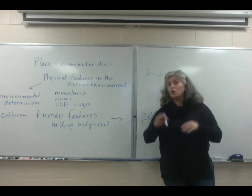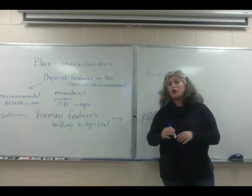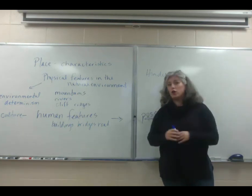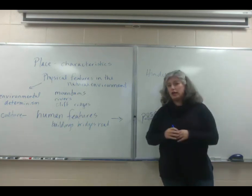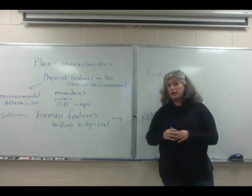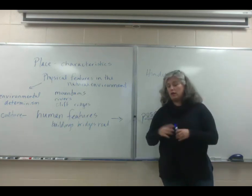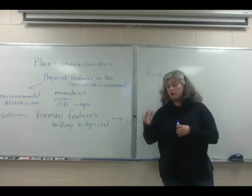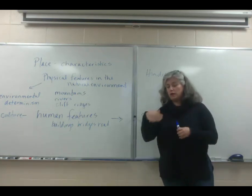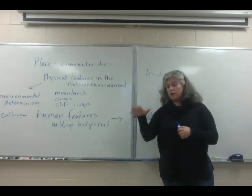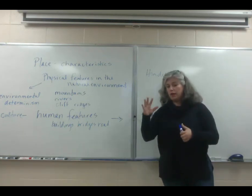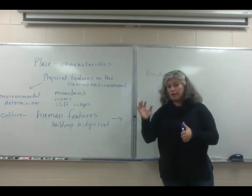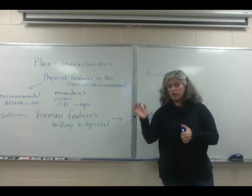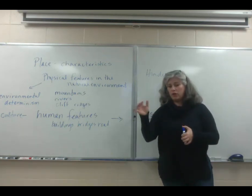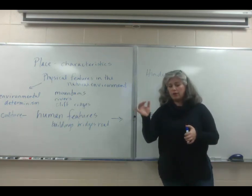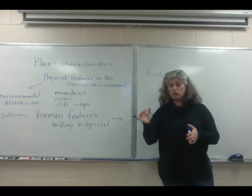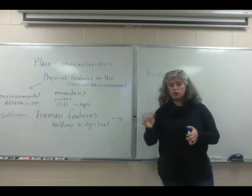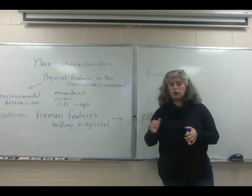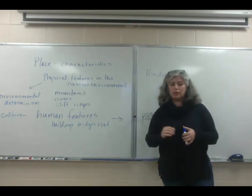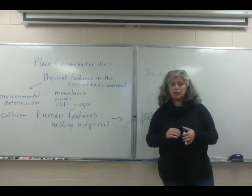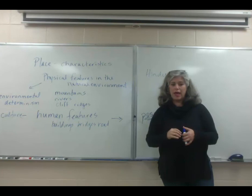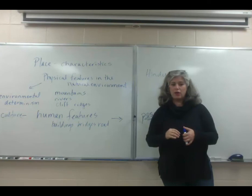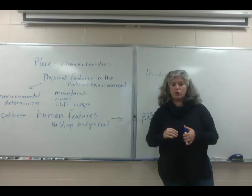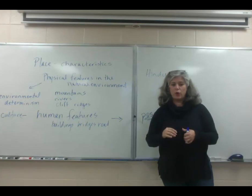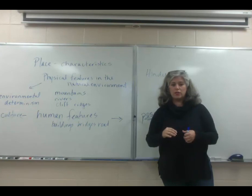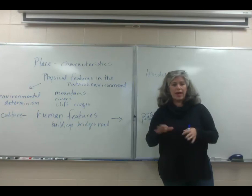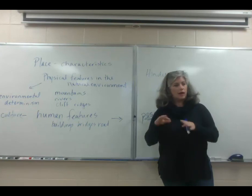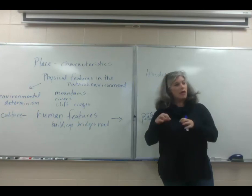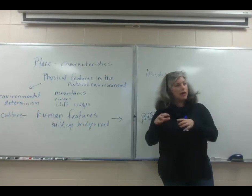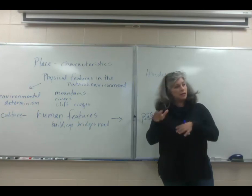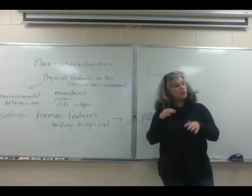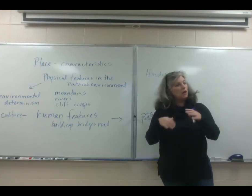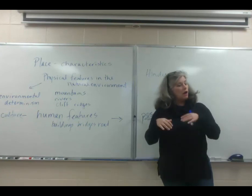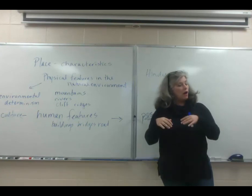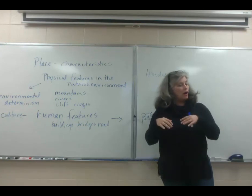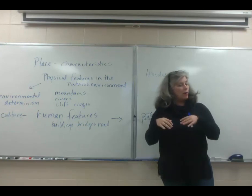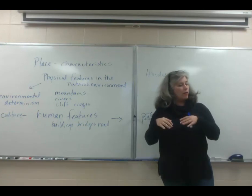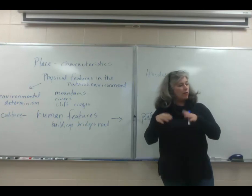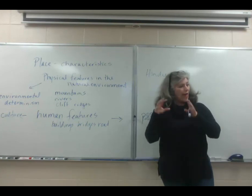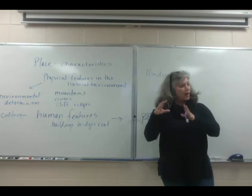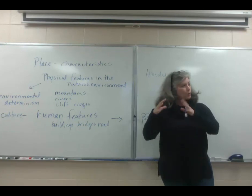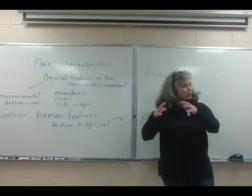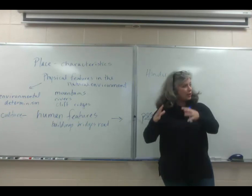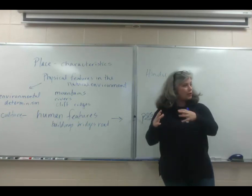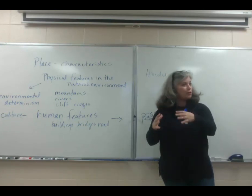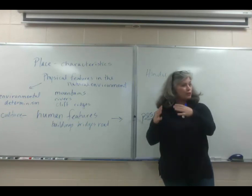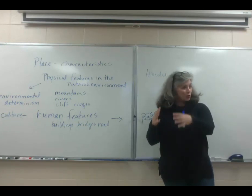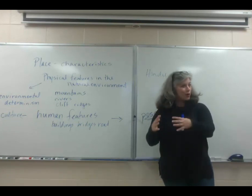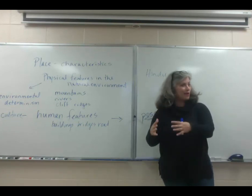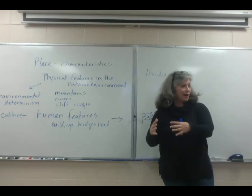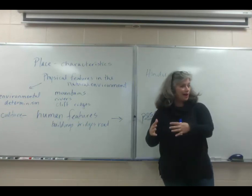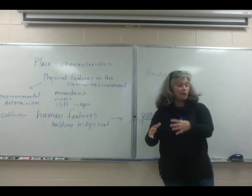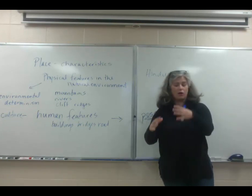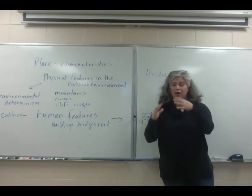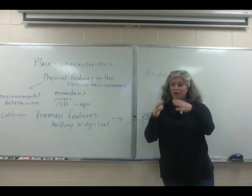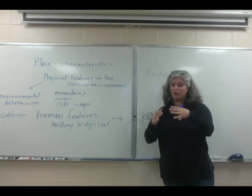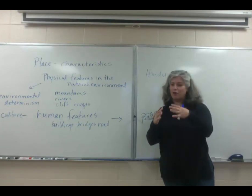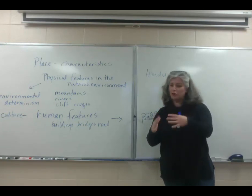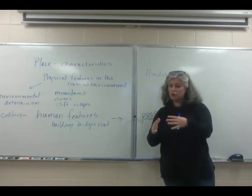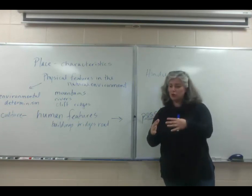or something like that. You'll have your choice, and you're going to analyze that particular storyline or news